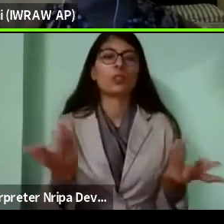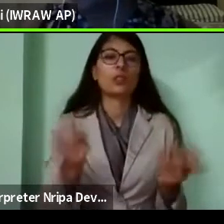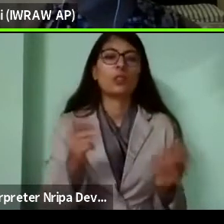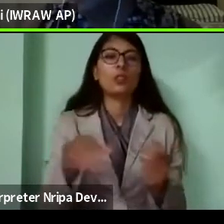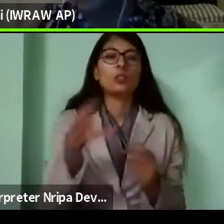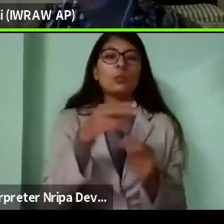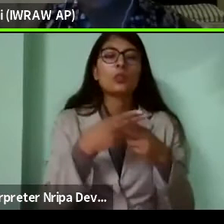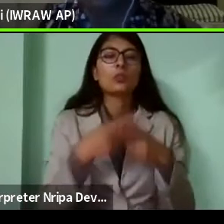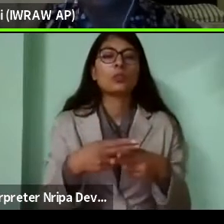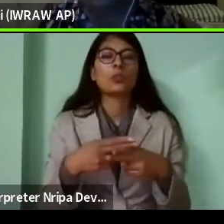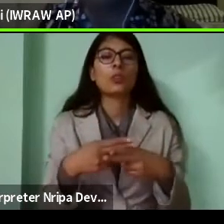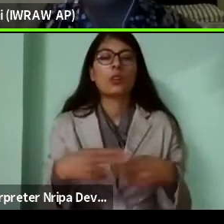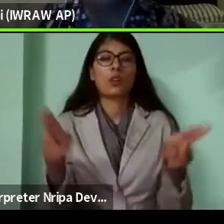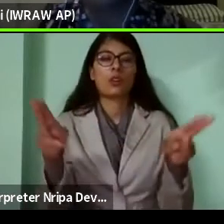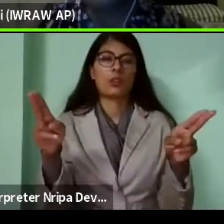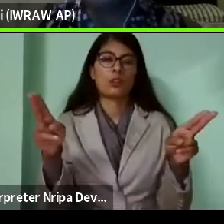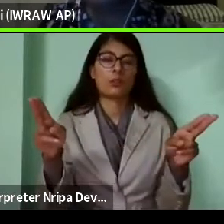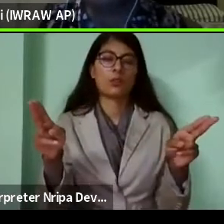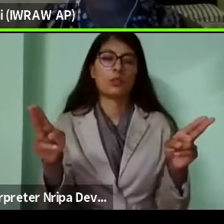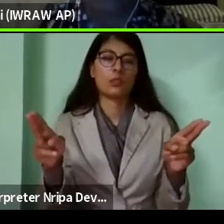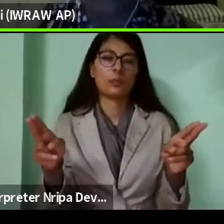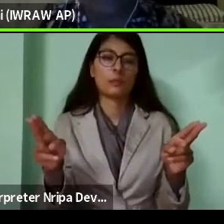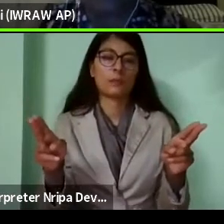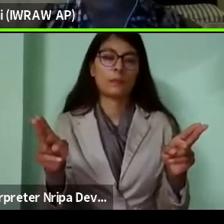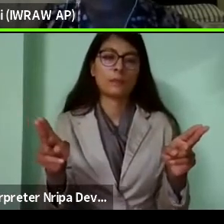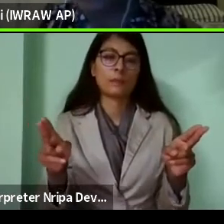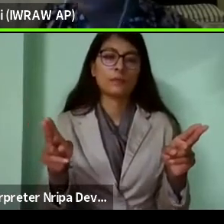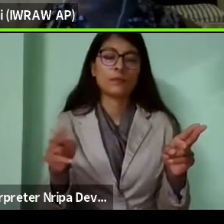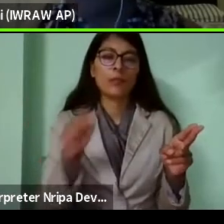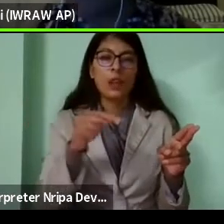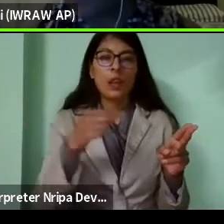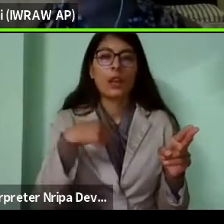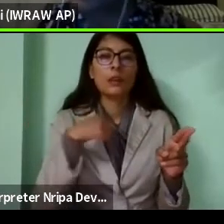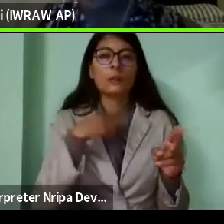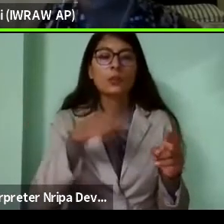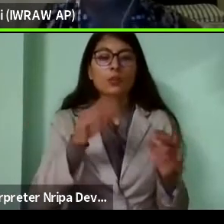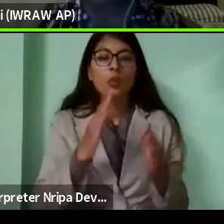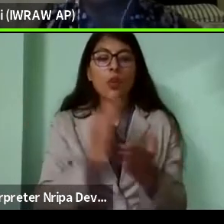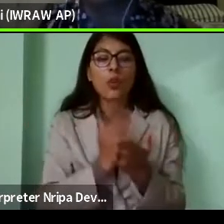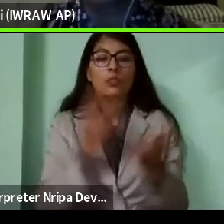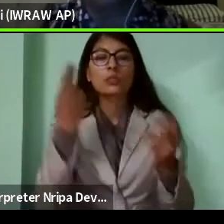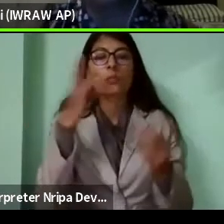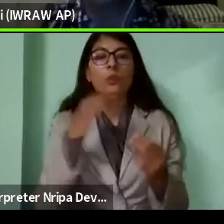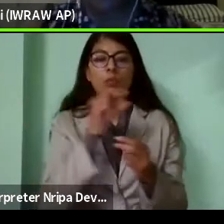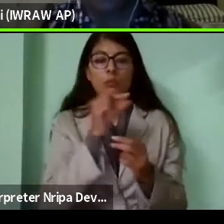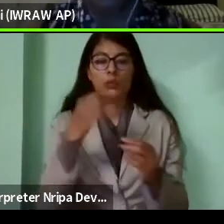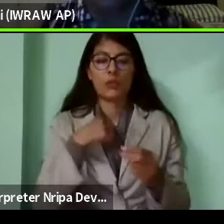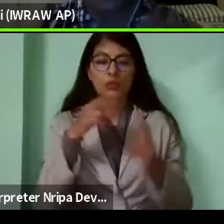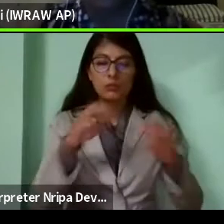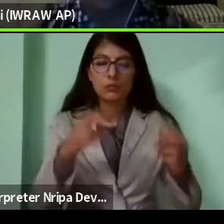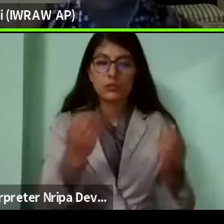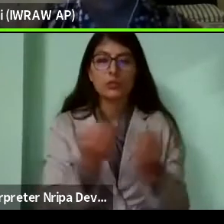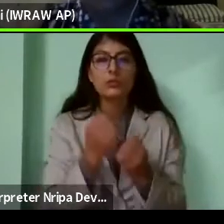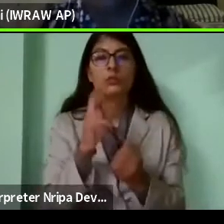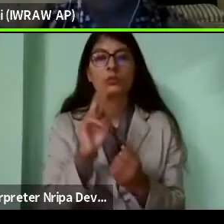democracy, the need to analyze how this happened and how this kind